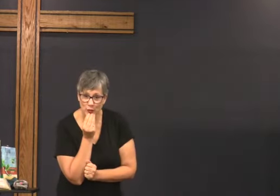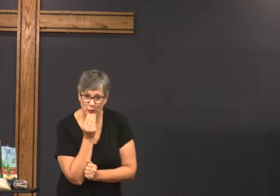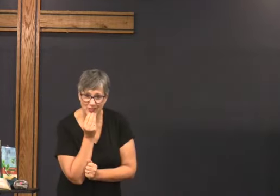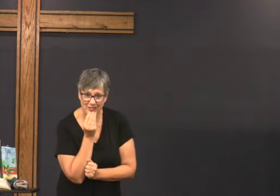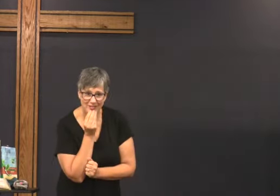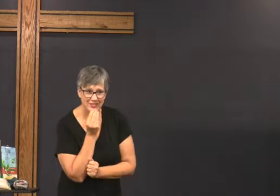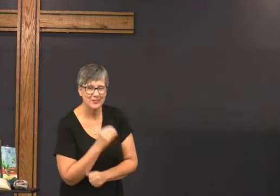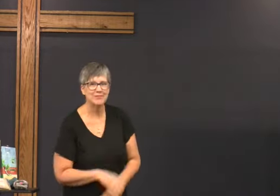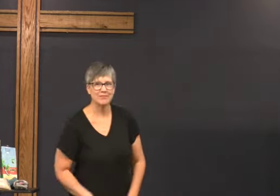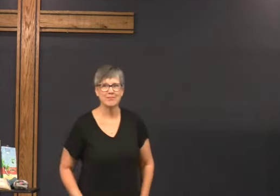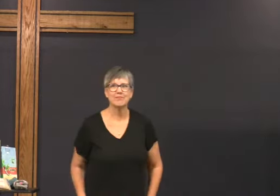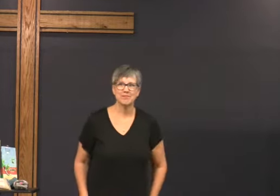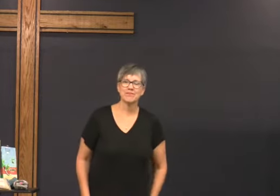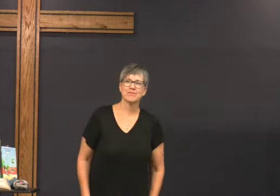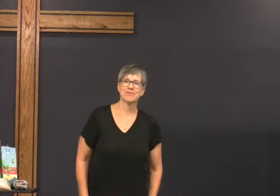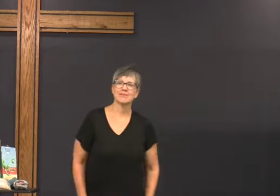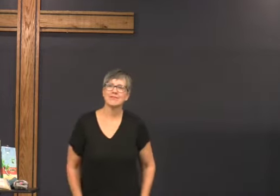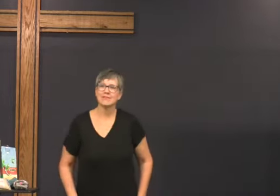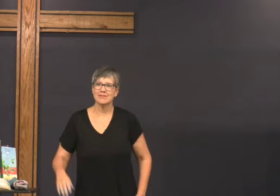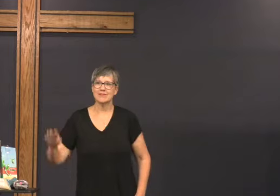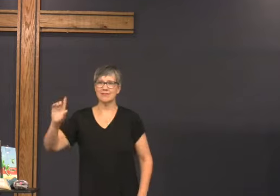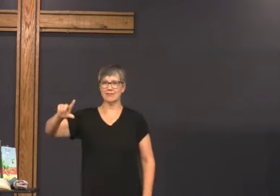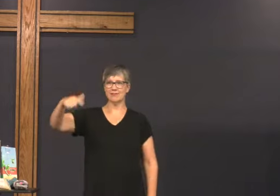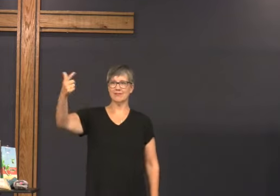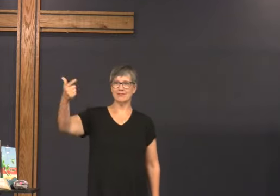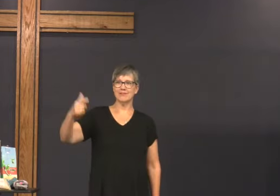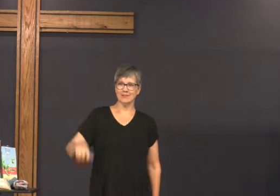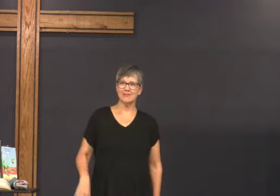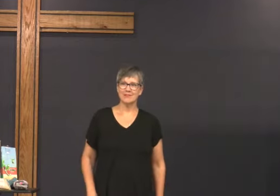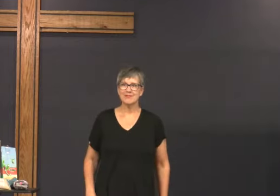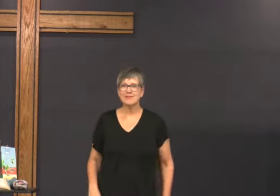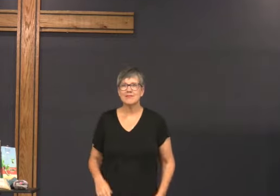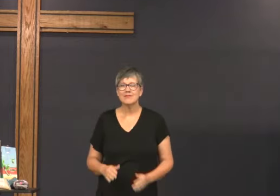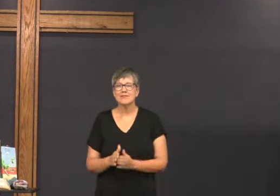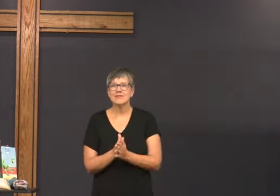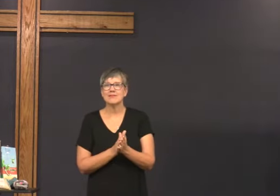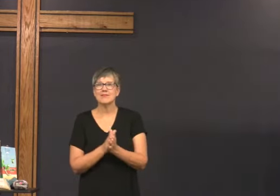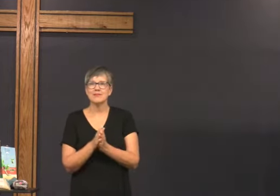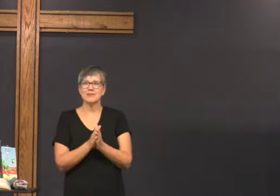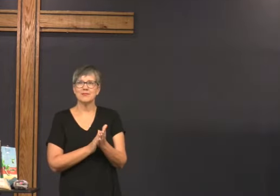with food in it to them. Next slide, please.